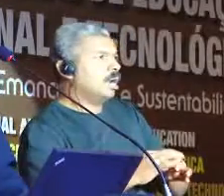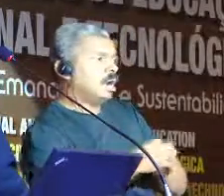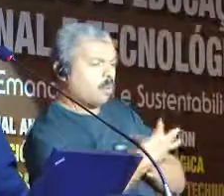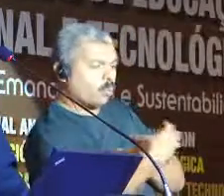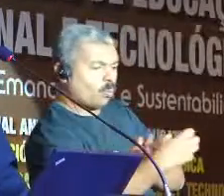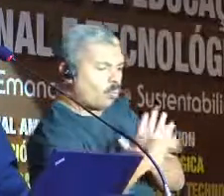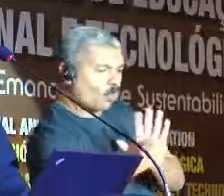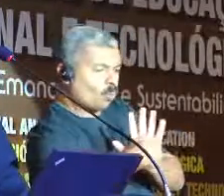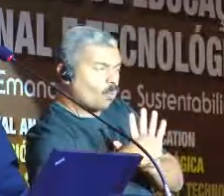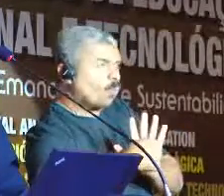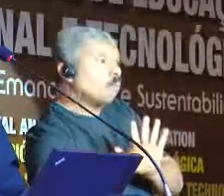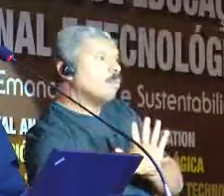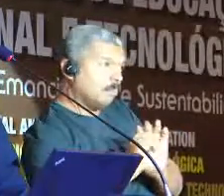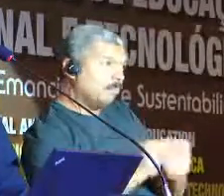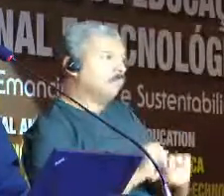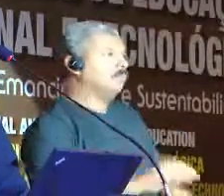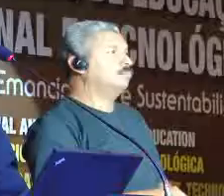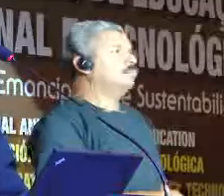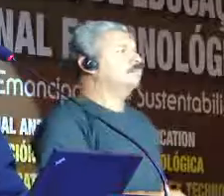States.